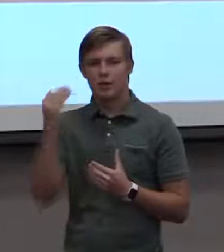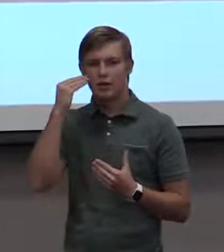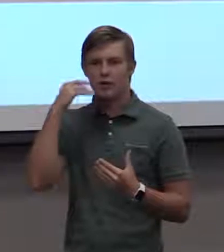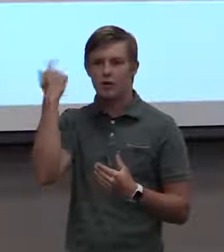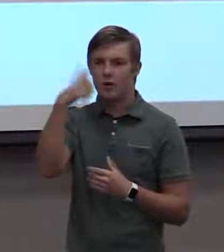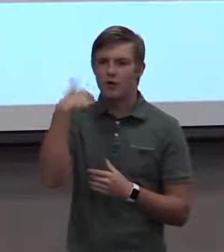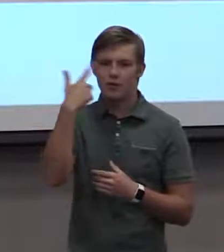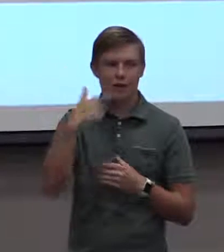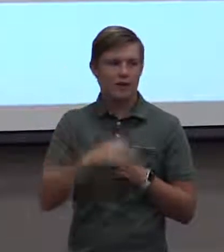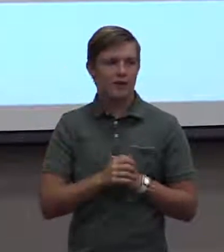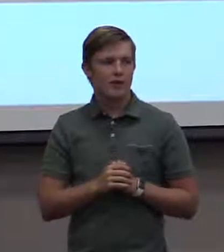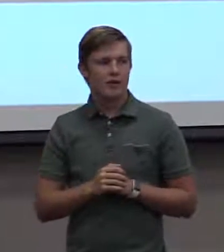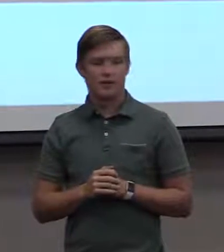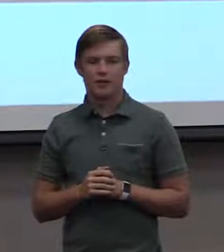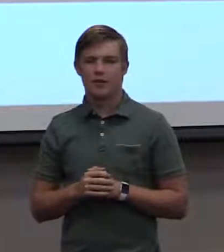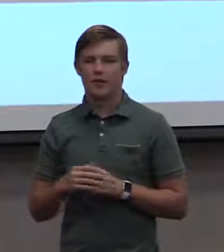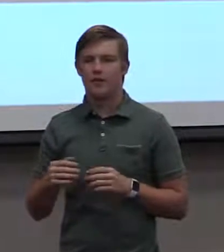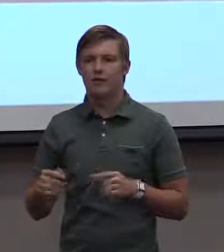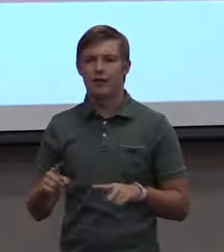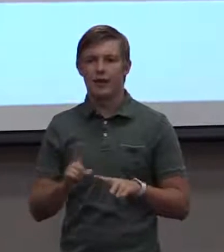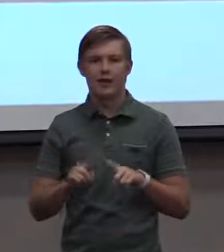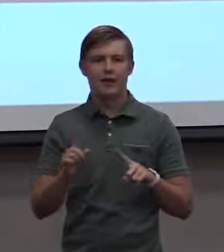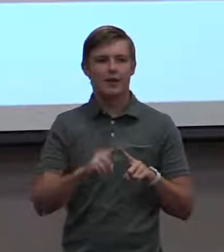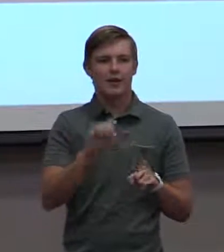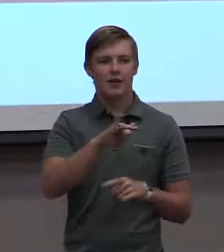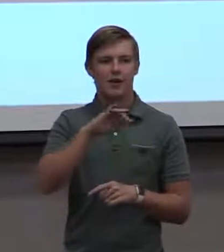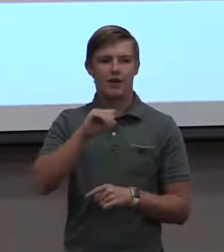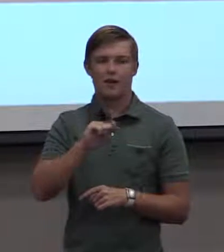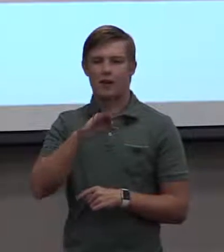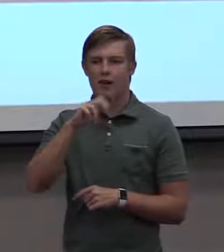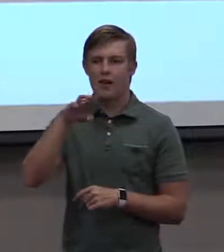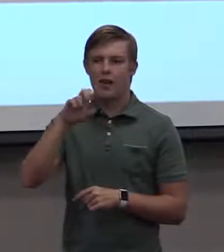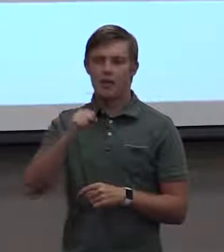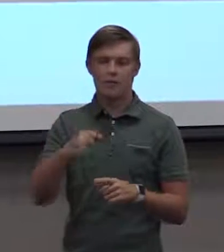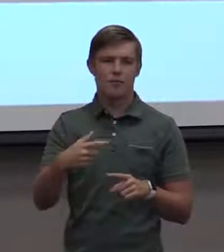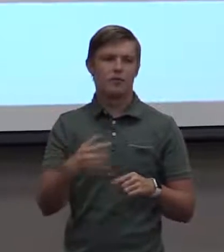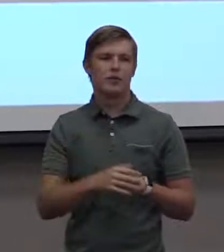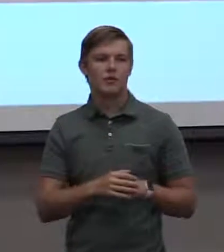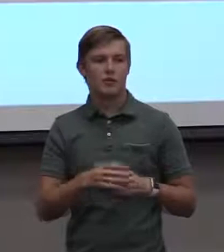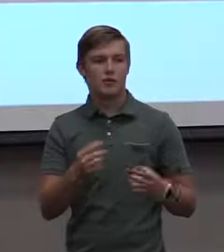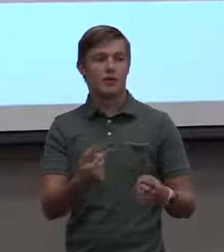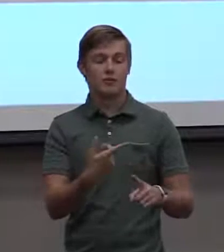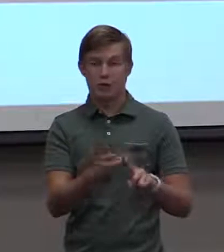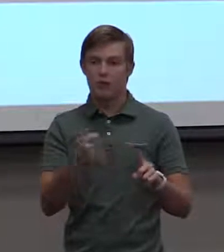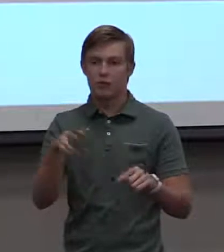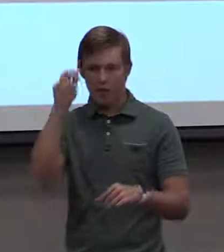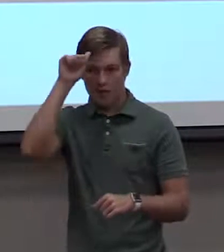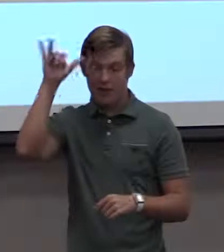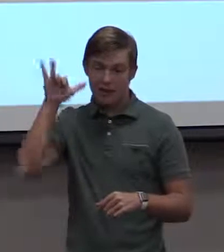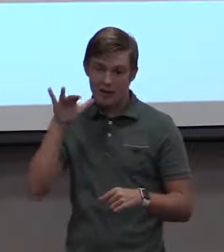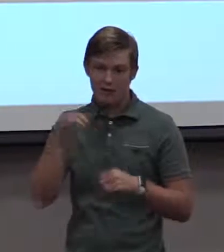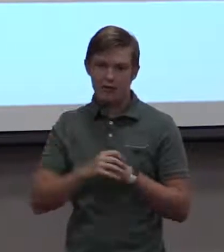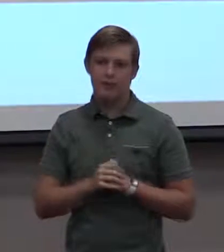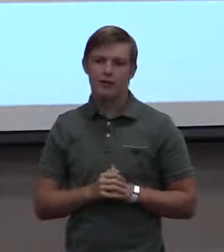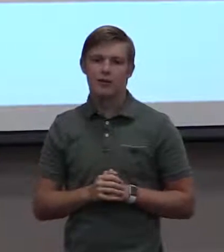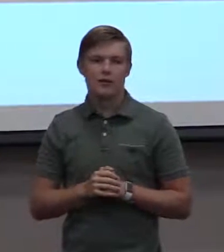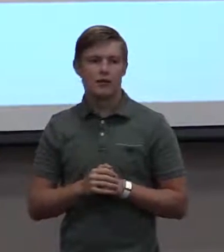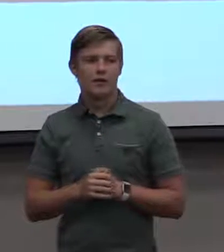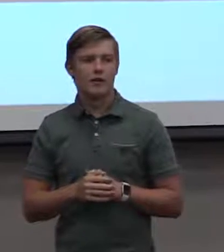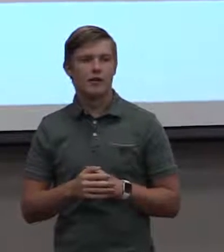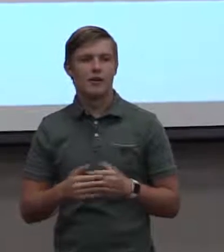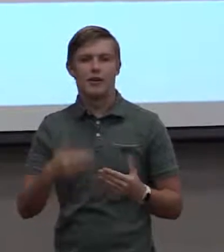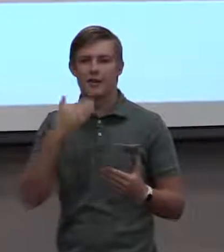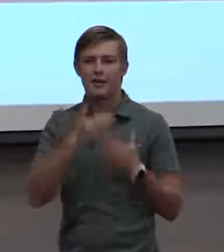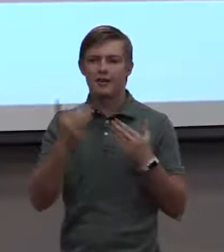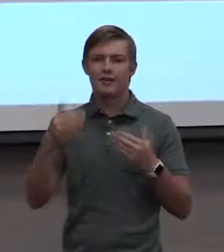Jordan and David and Eric and Trisha and Rebecca and Kinley. It's so good to have you guys here. It's good to play